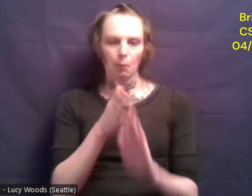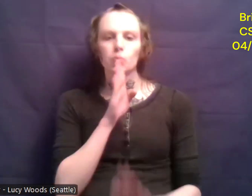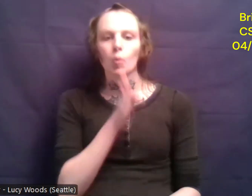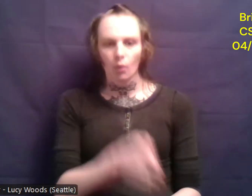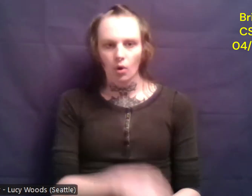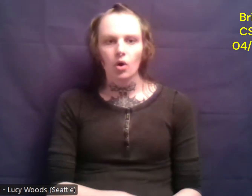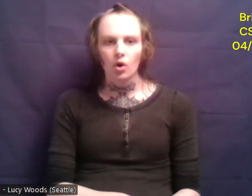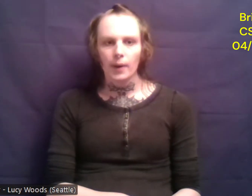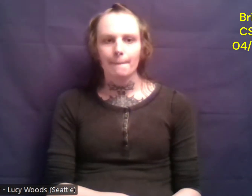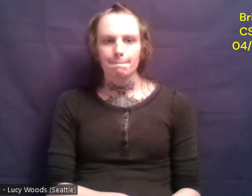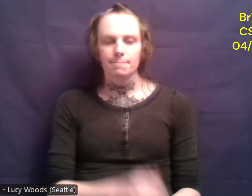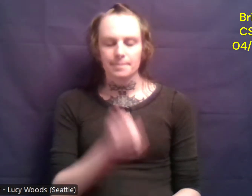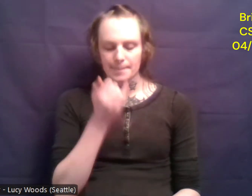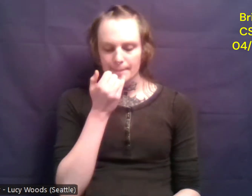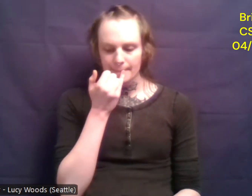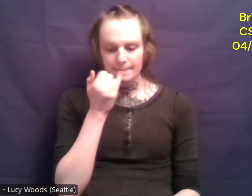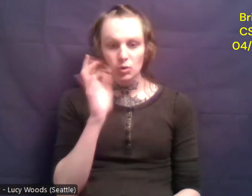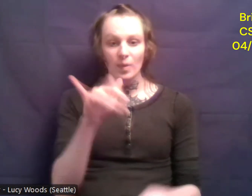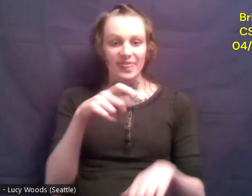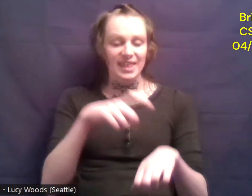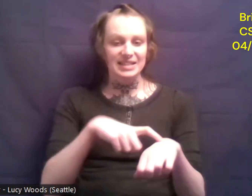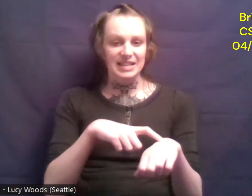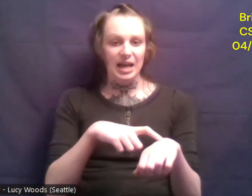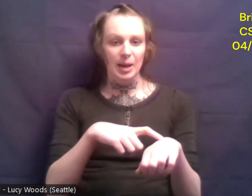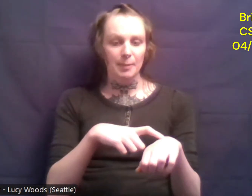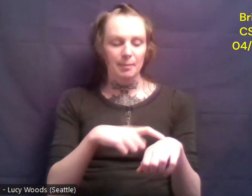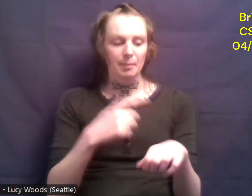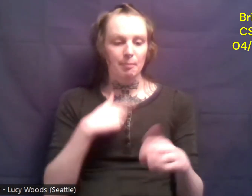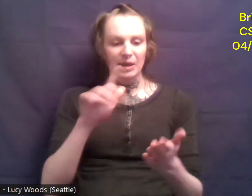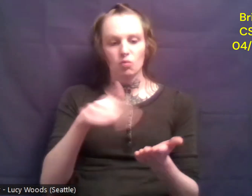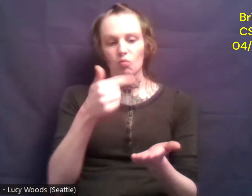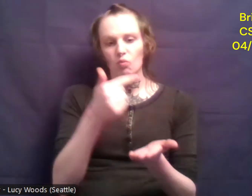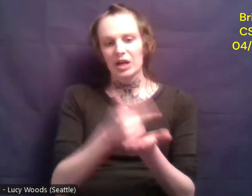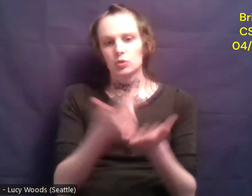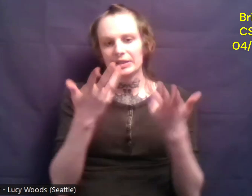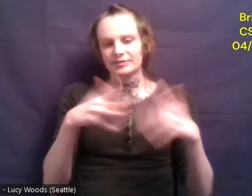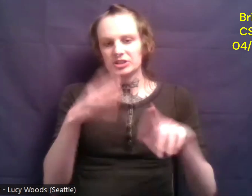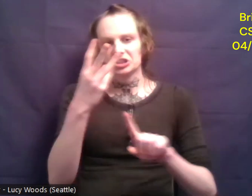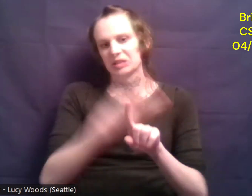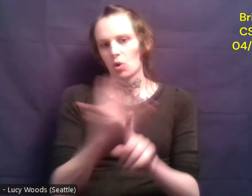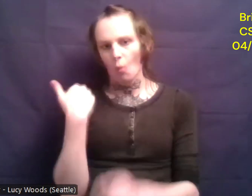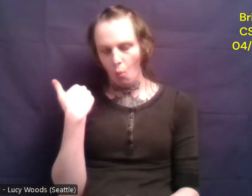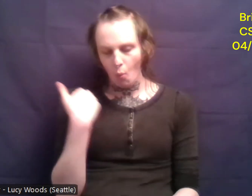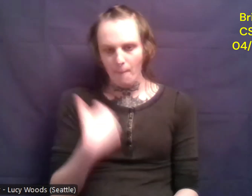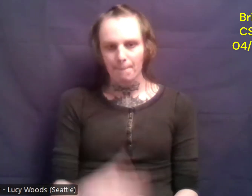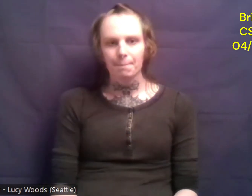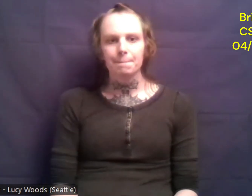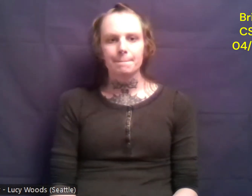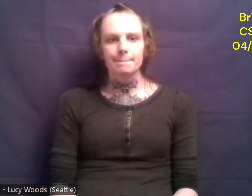of college about 6 months. I was, it,